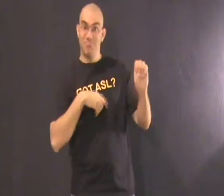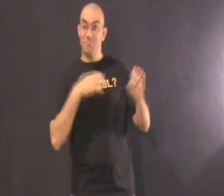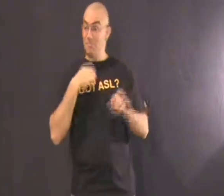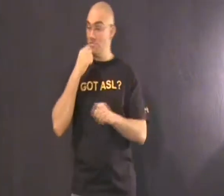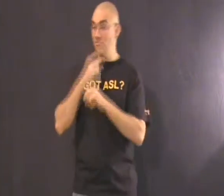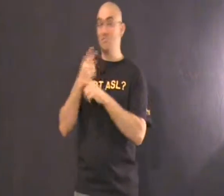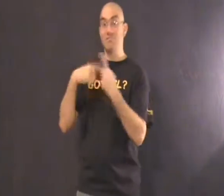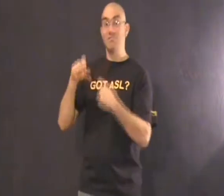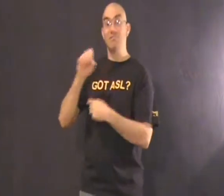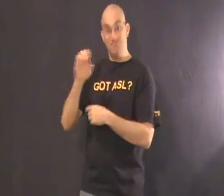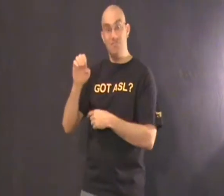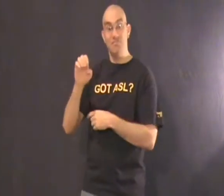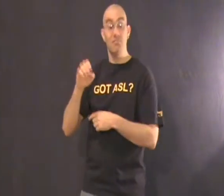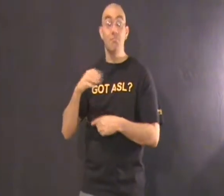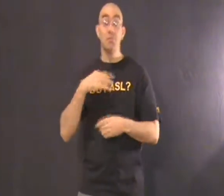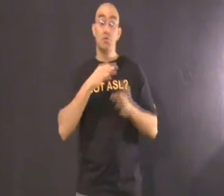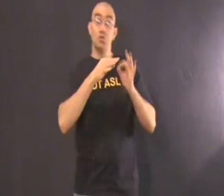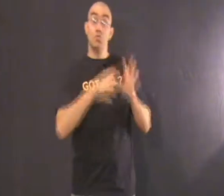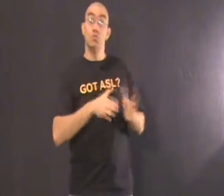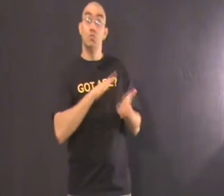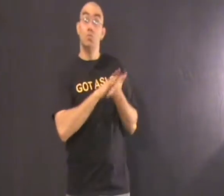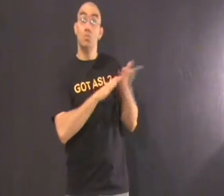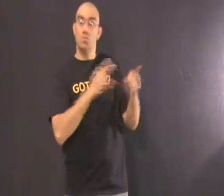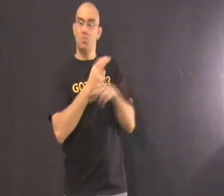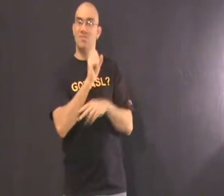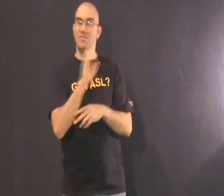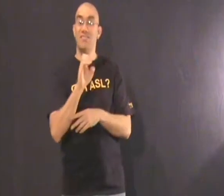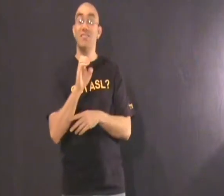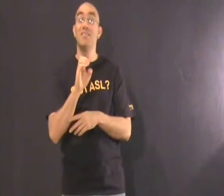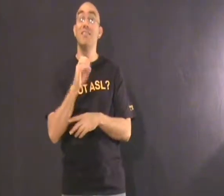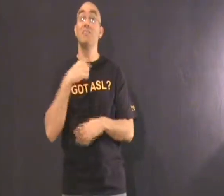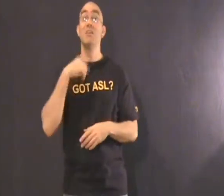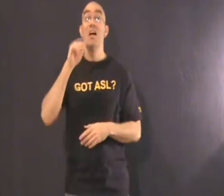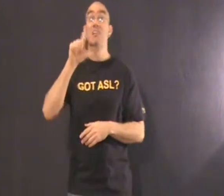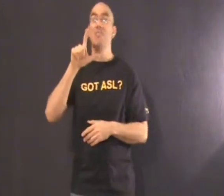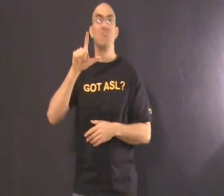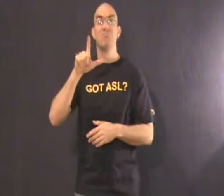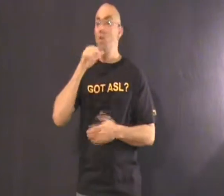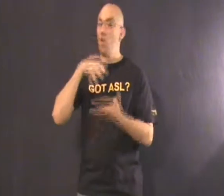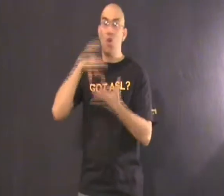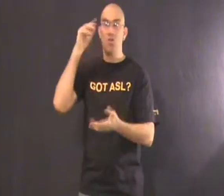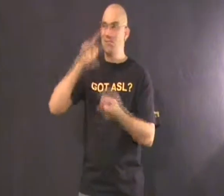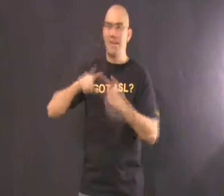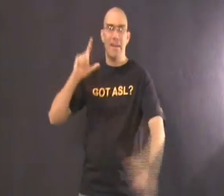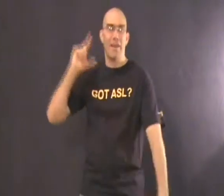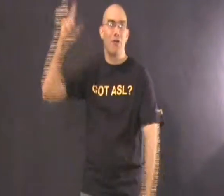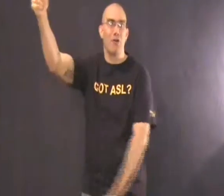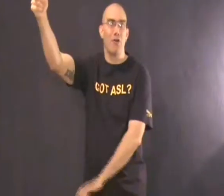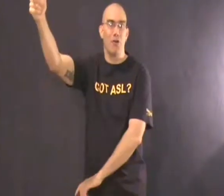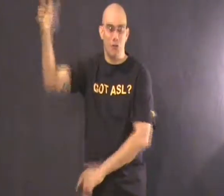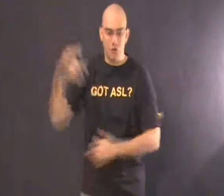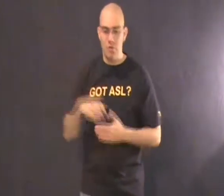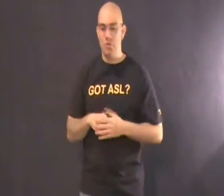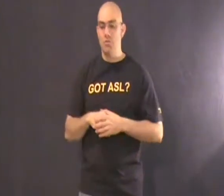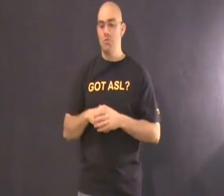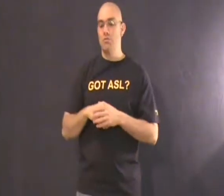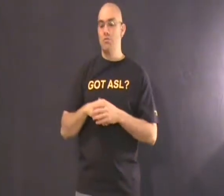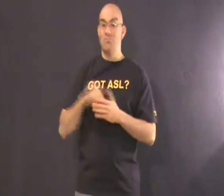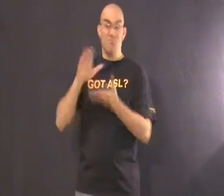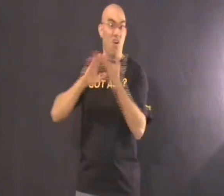My parents could sign C, my sister signed C. The interpreters I used at school signed C. I didn't learn American Sign Language until